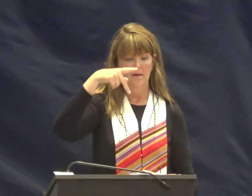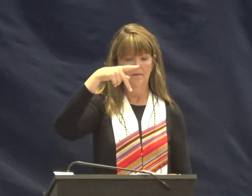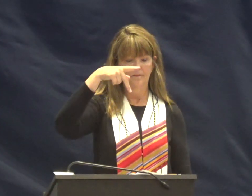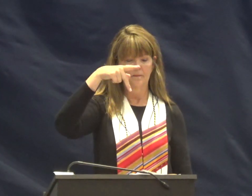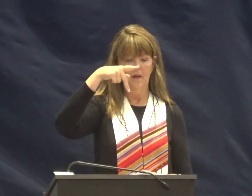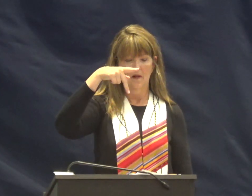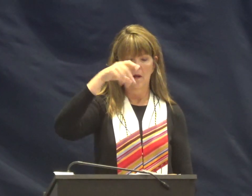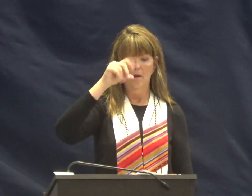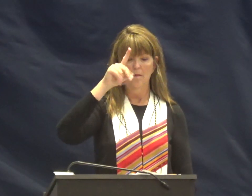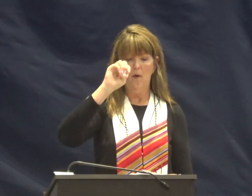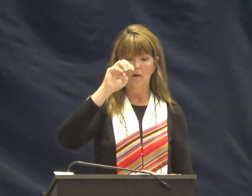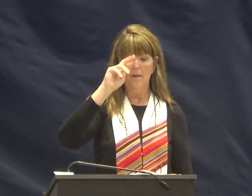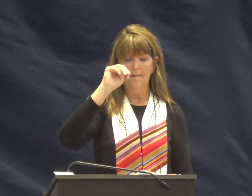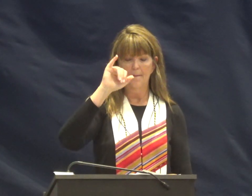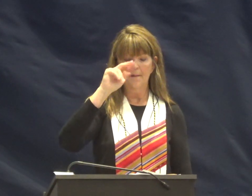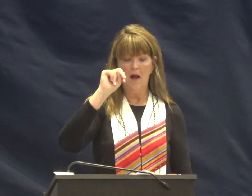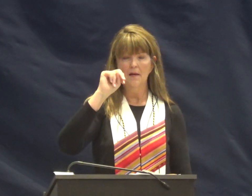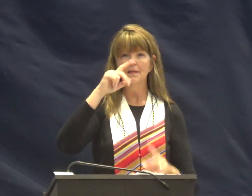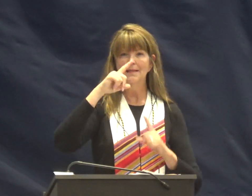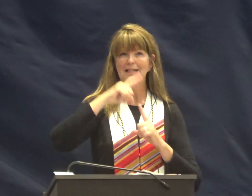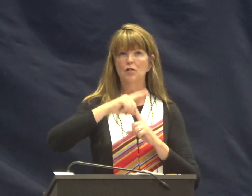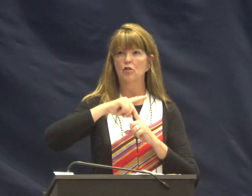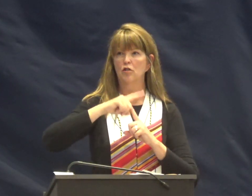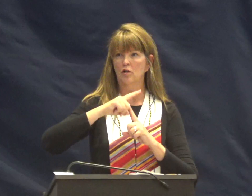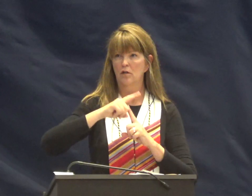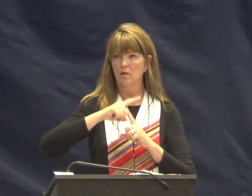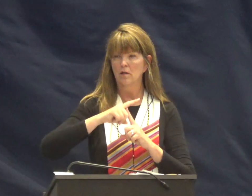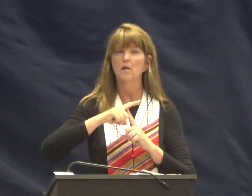the story? So they had the Pokemon t-shirts,